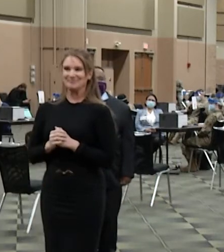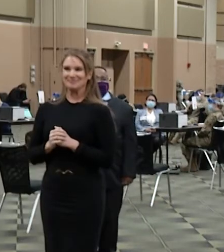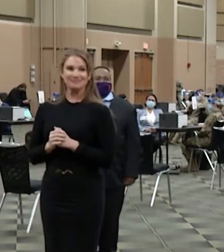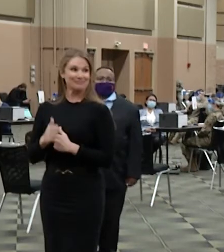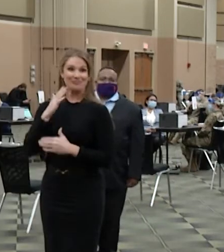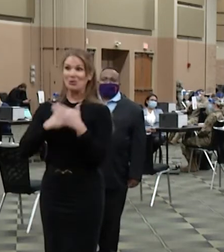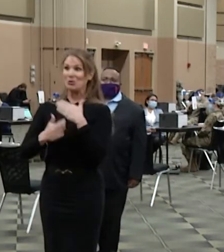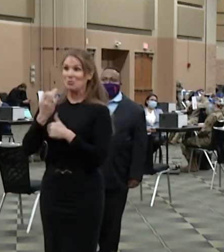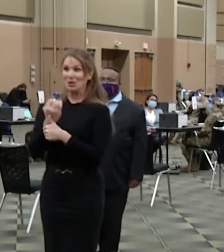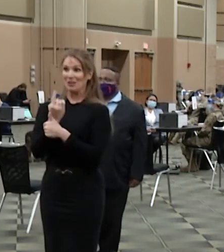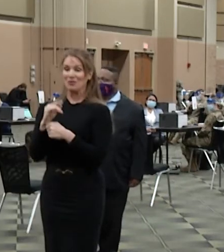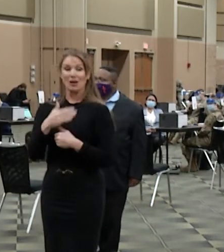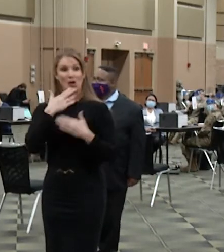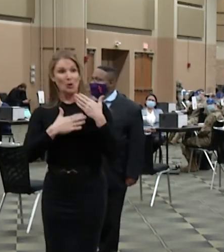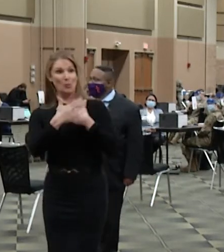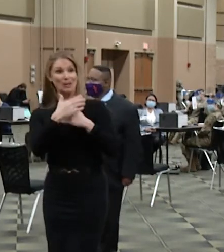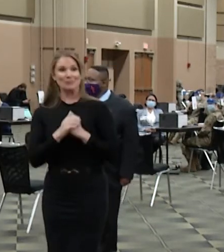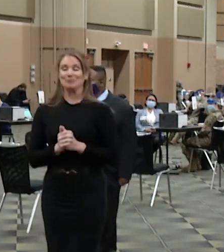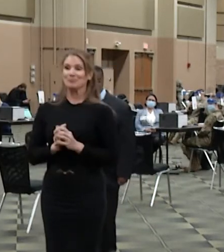Good morning, everyone. Good morning.